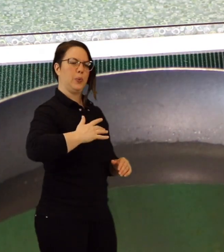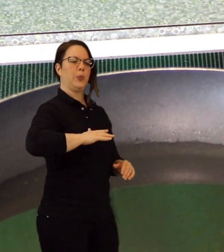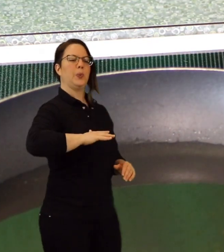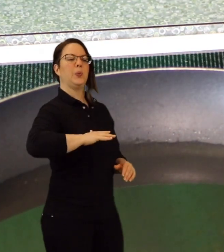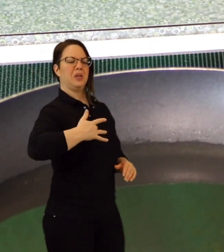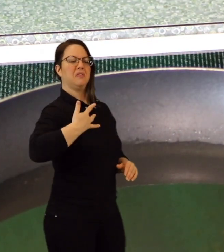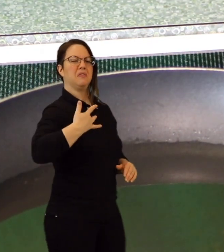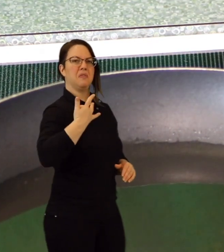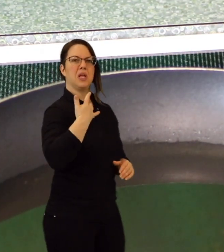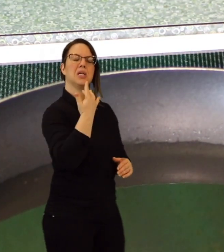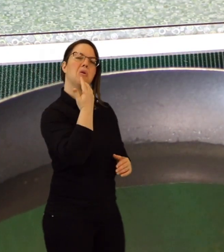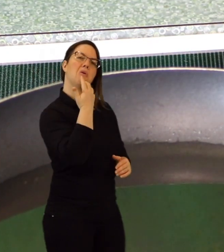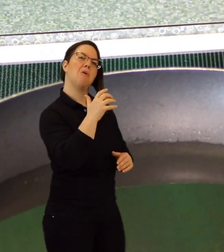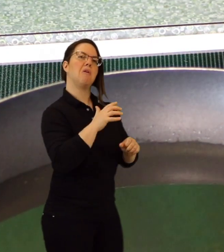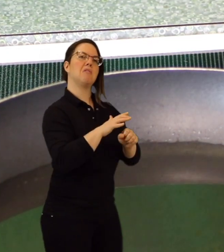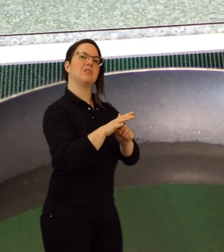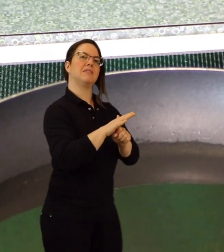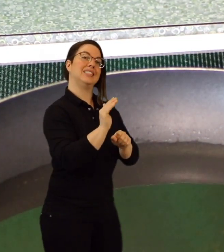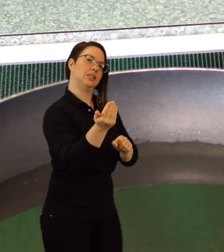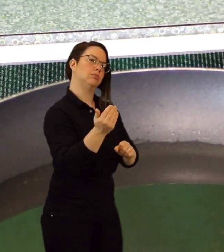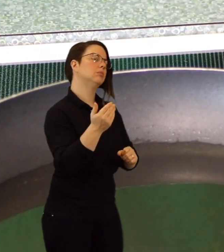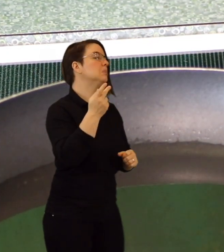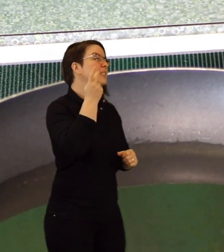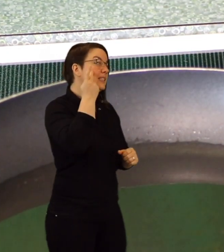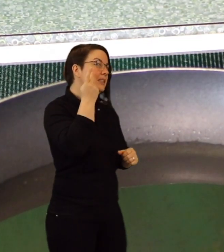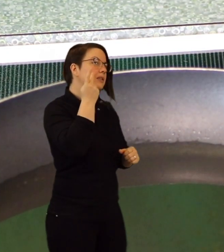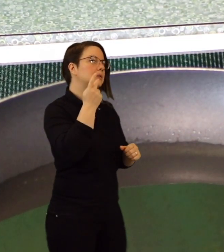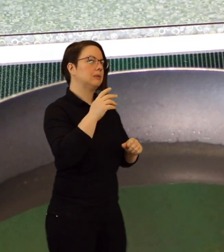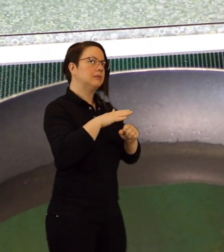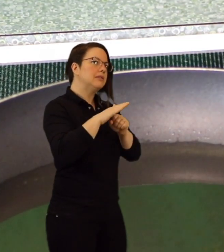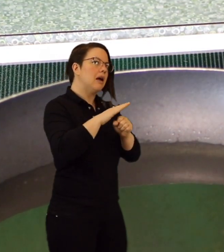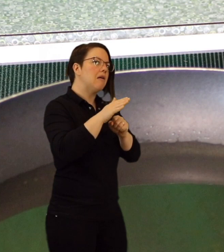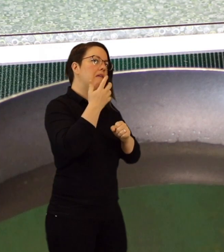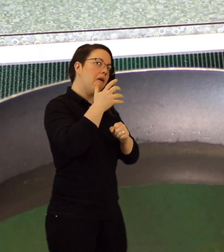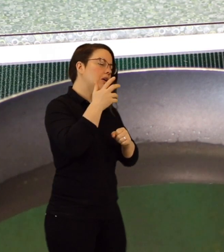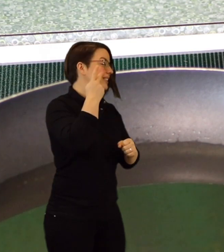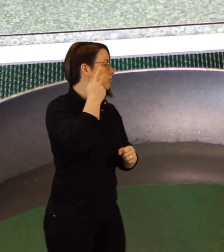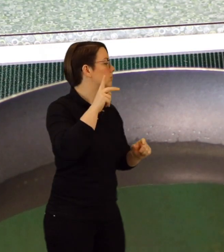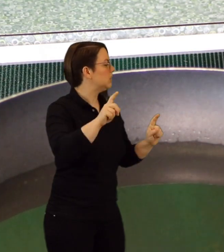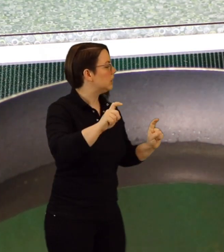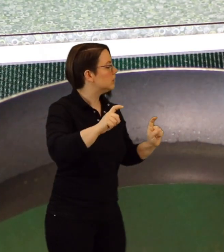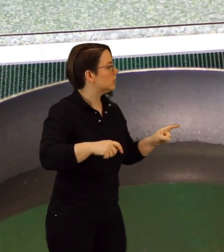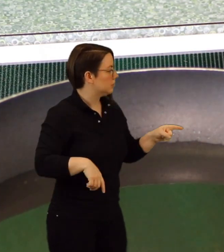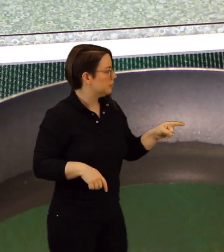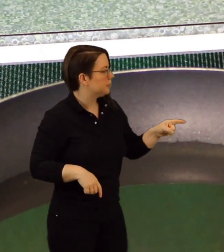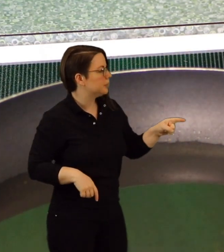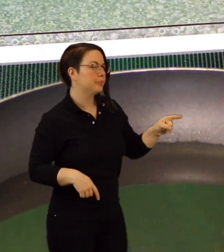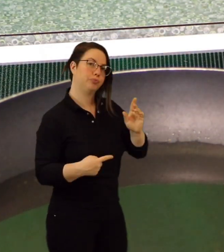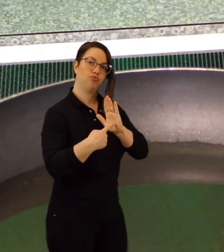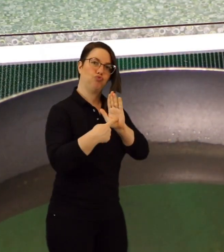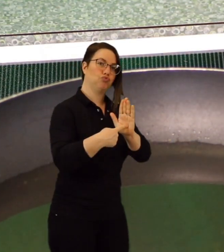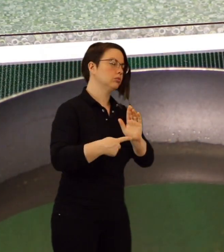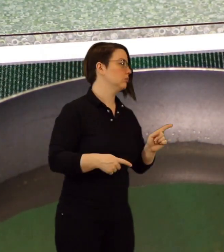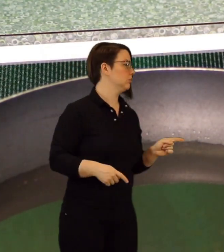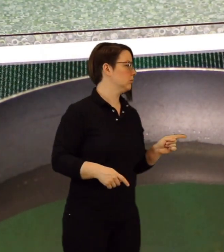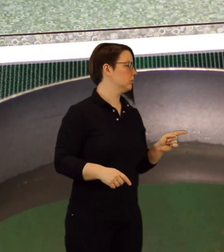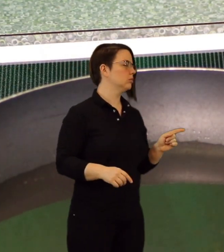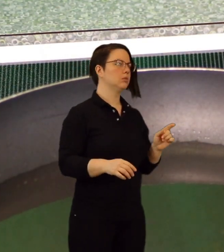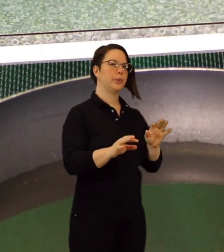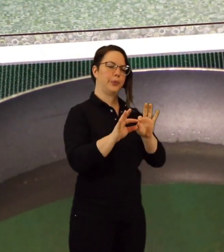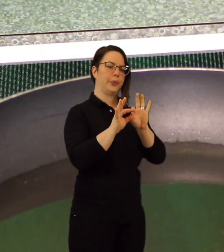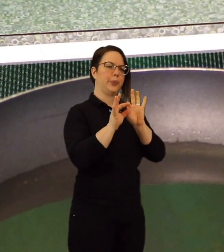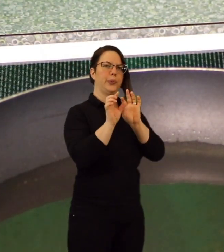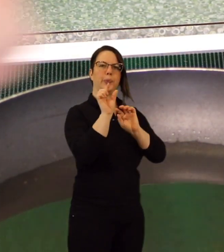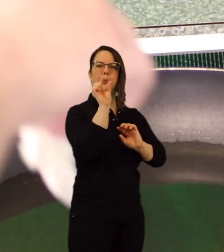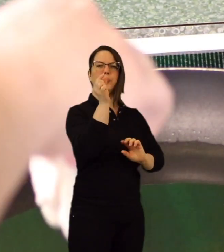you what I mean when I say hot enough. So we're just going to take a little pinch to